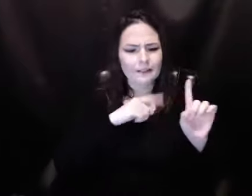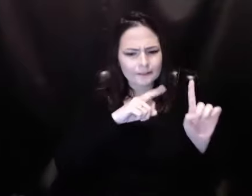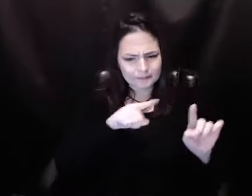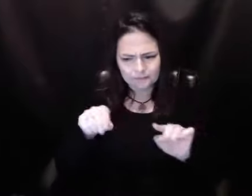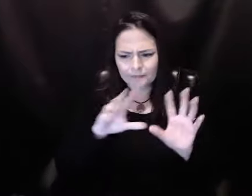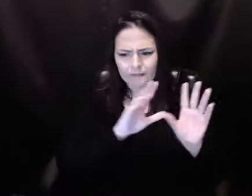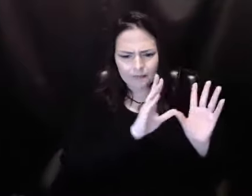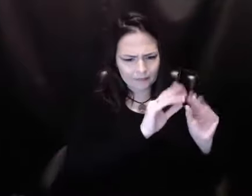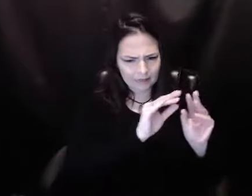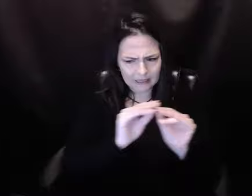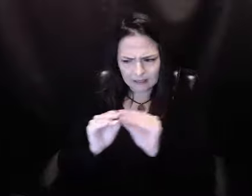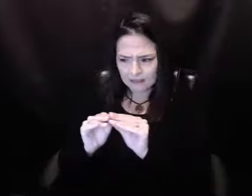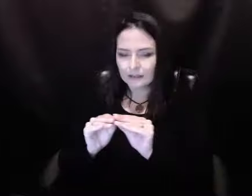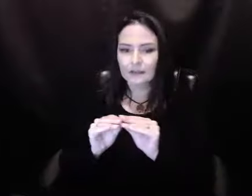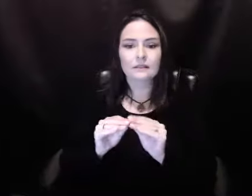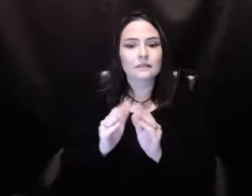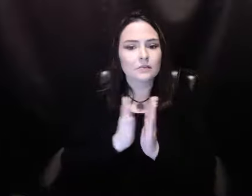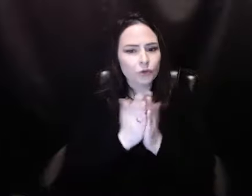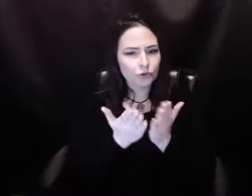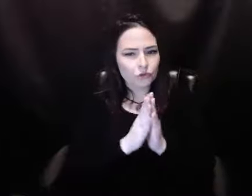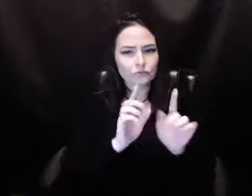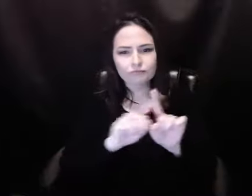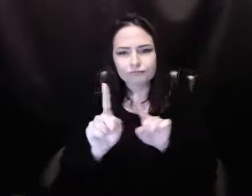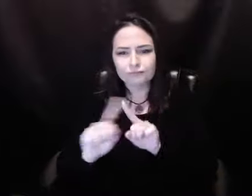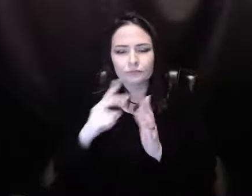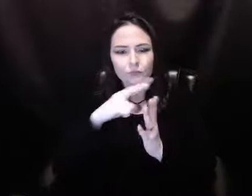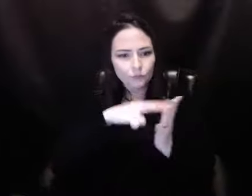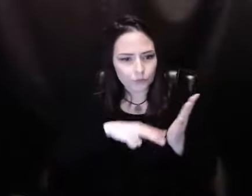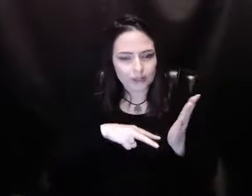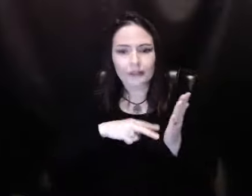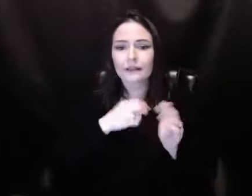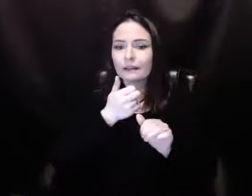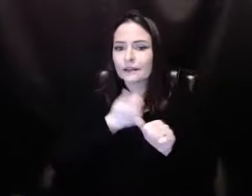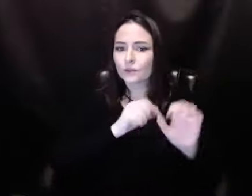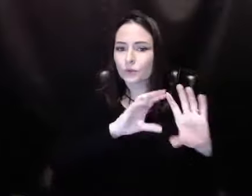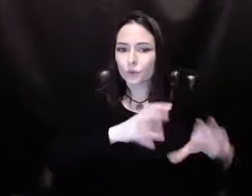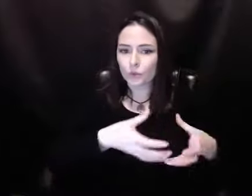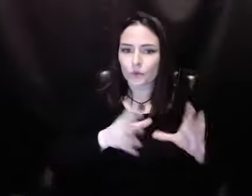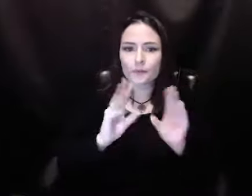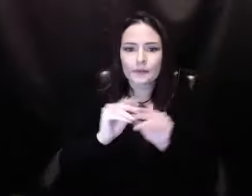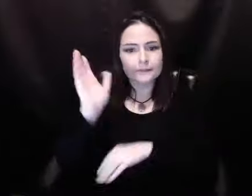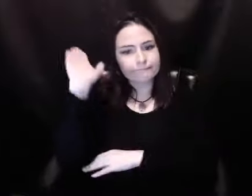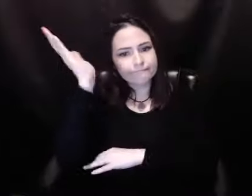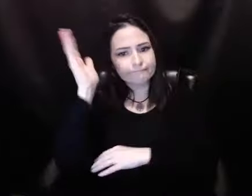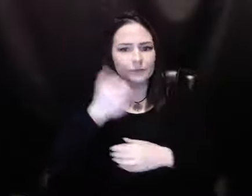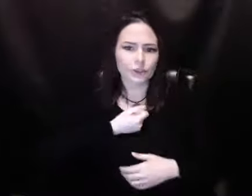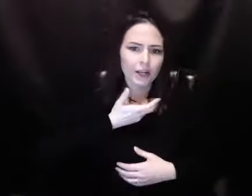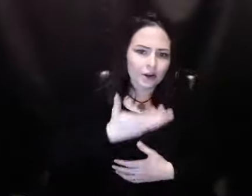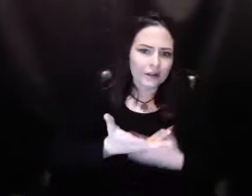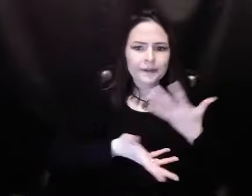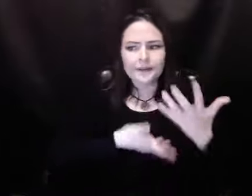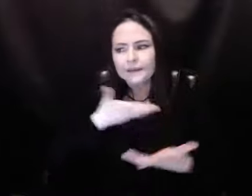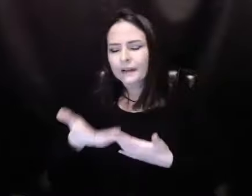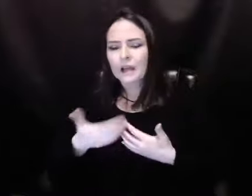that, you may ask? In retrospect, I think that it was due to fear. I was too scared to admit to